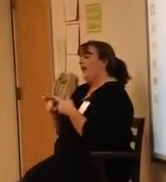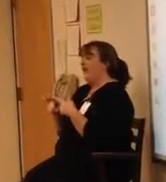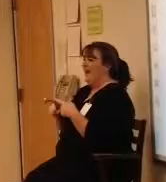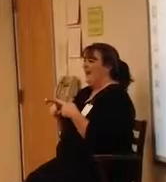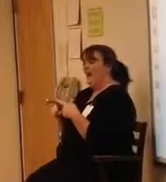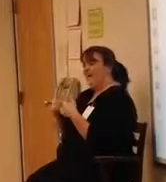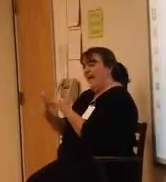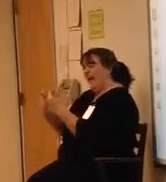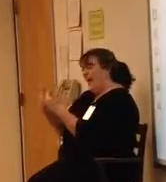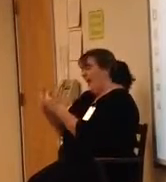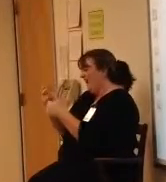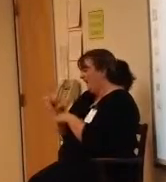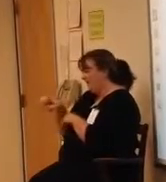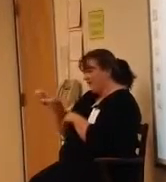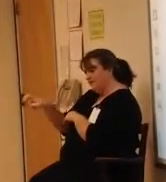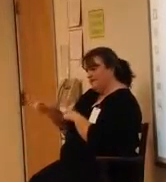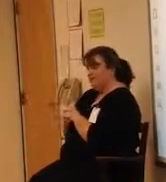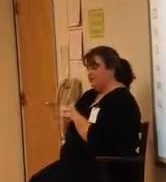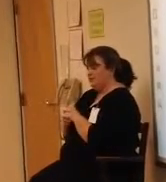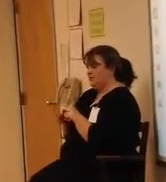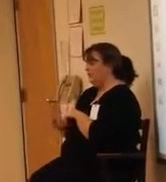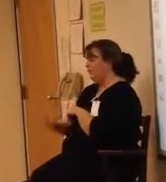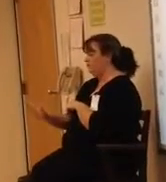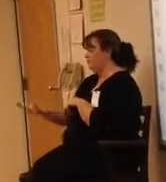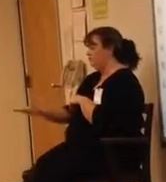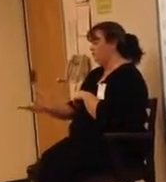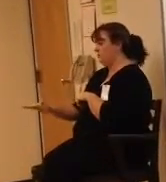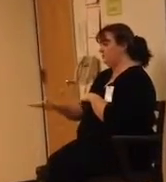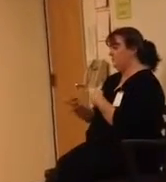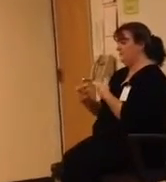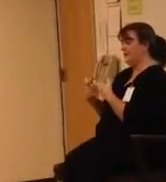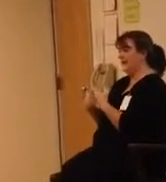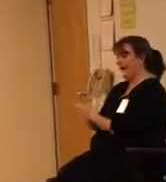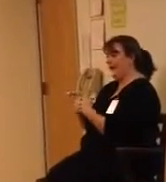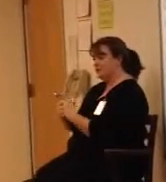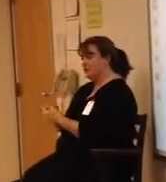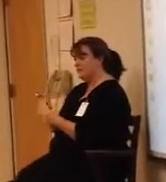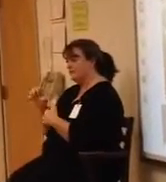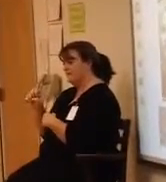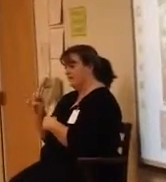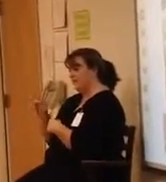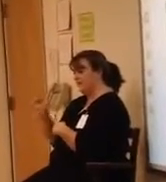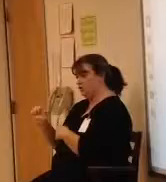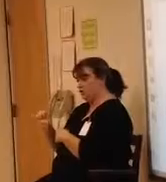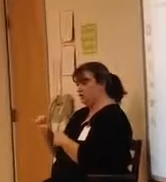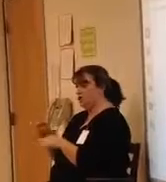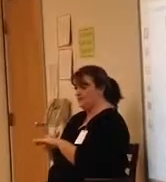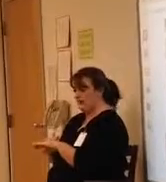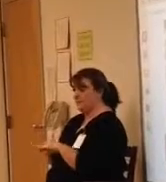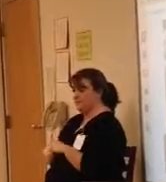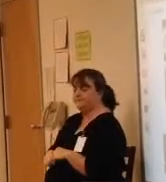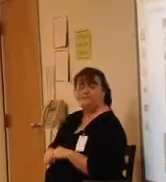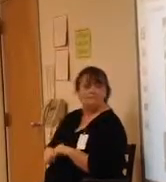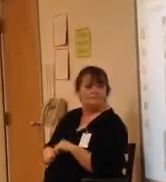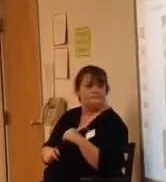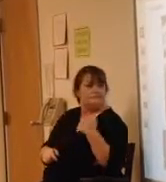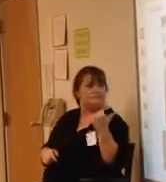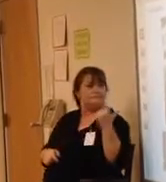You can't actually even tell when the engine turns on. It turns on and you keep going. It's nothing that you have to do or push. You